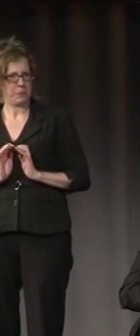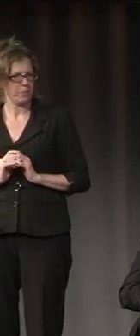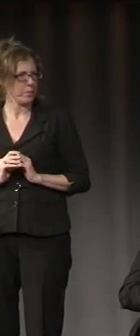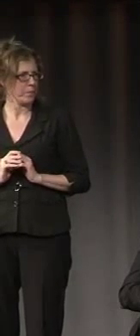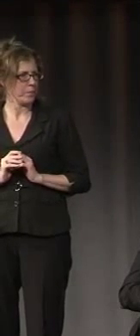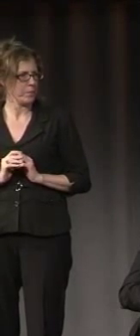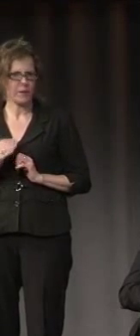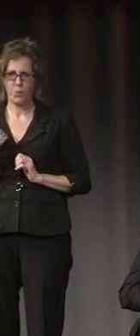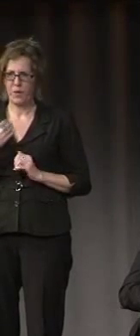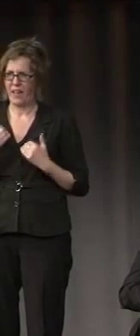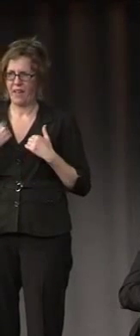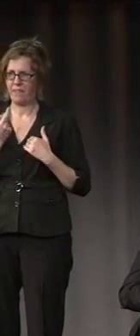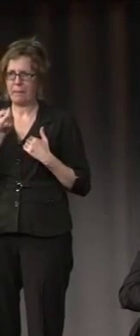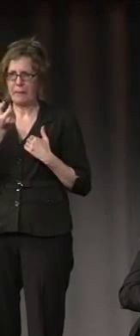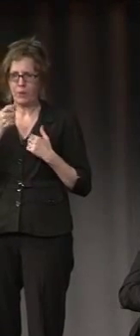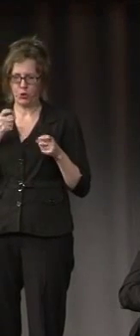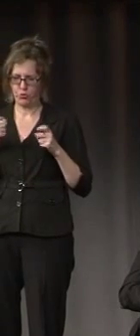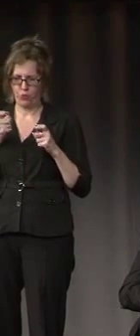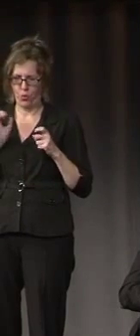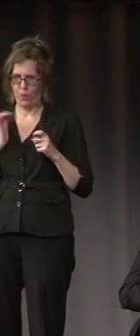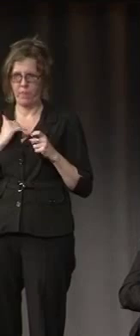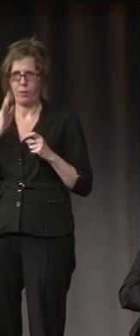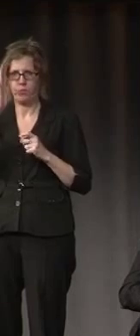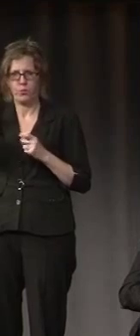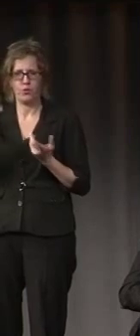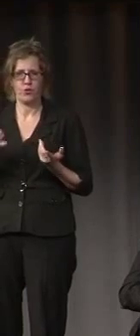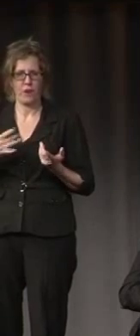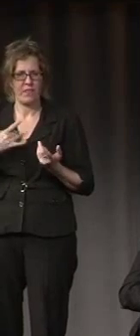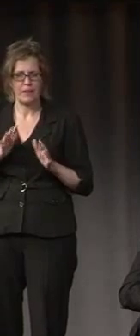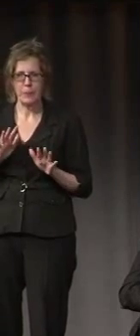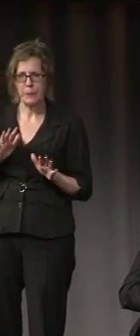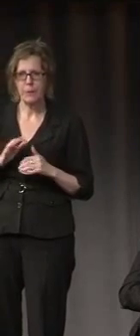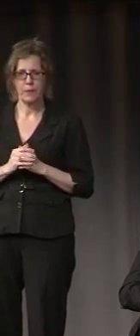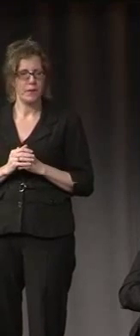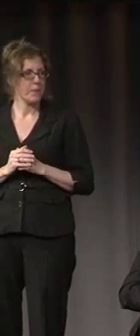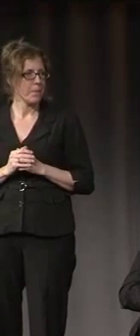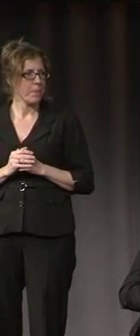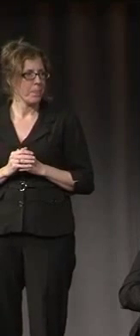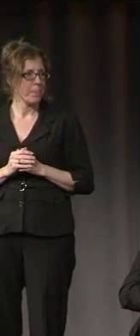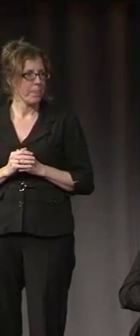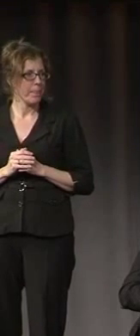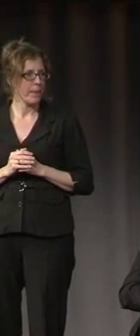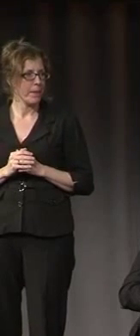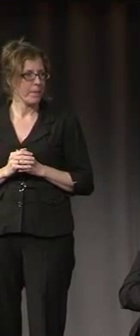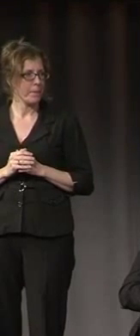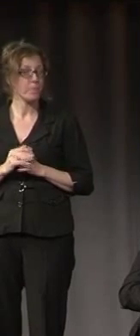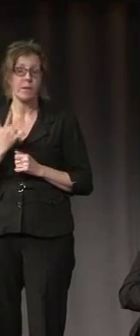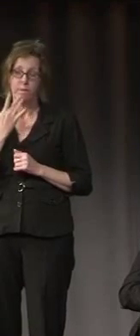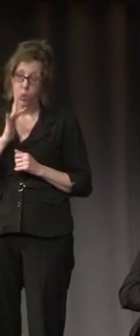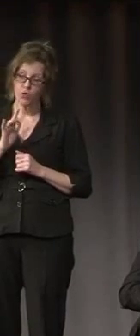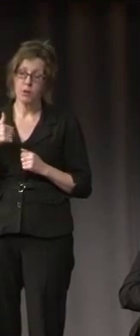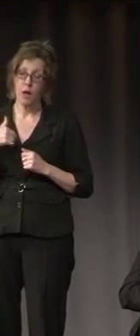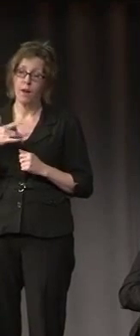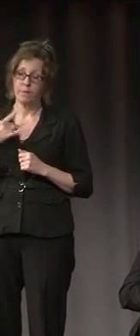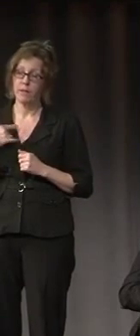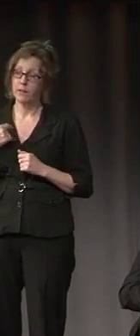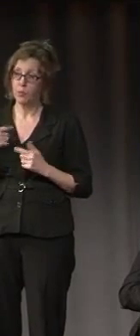little control on our future. Fortunately, I think, you know, there is